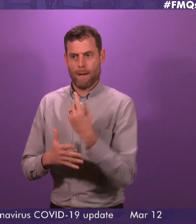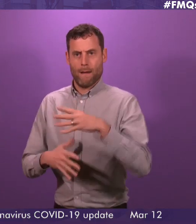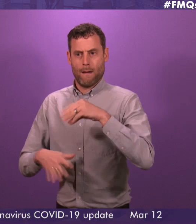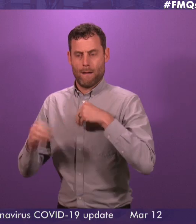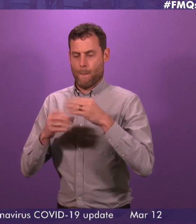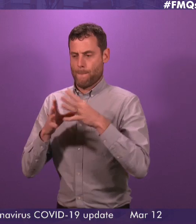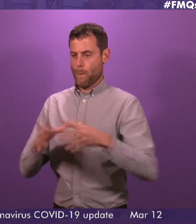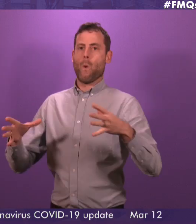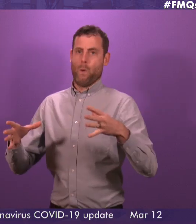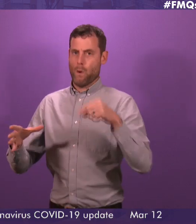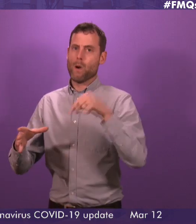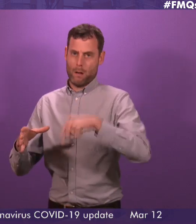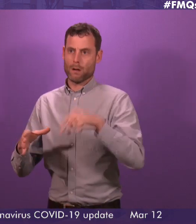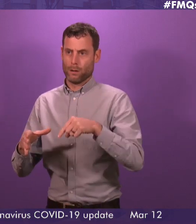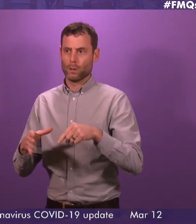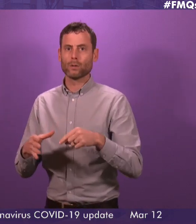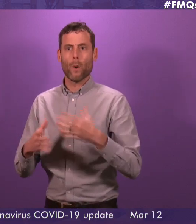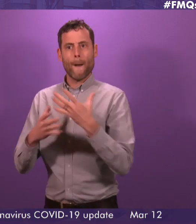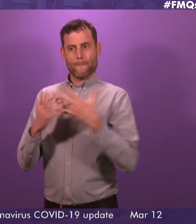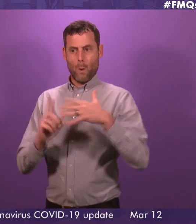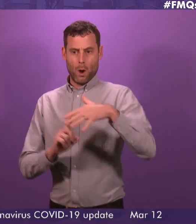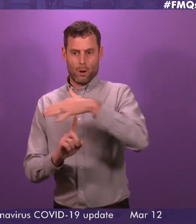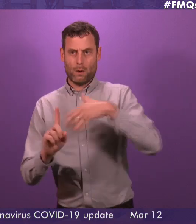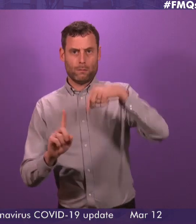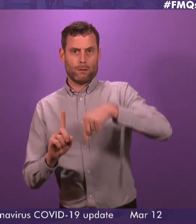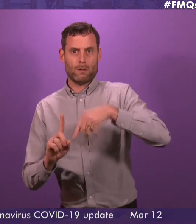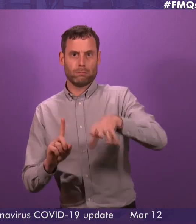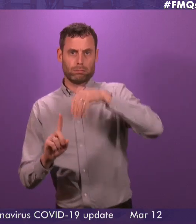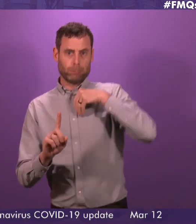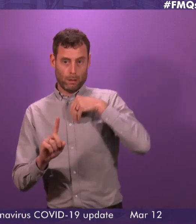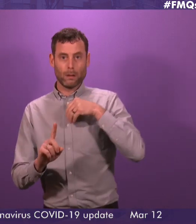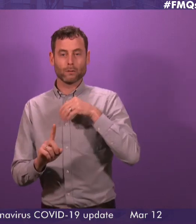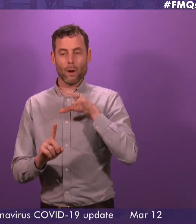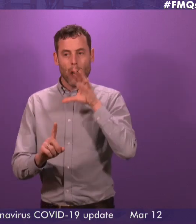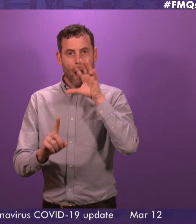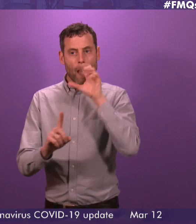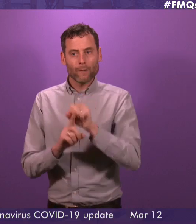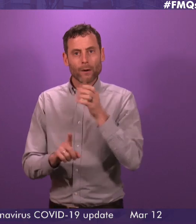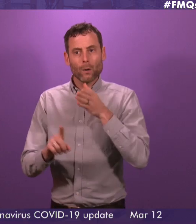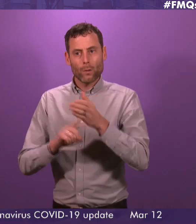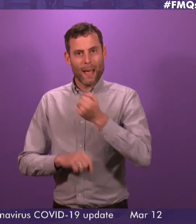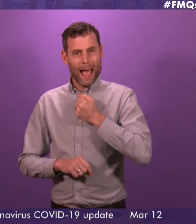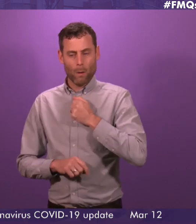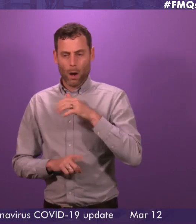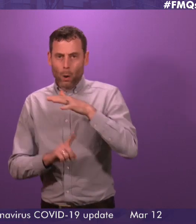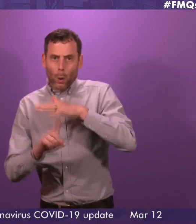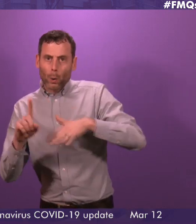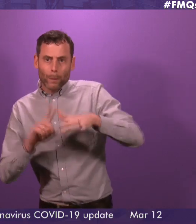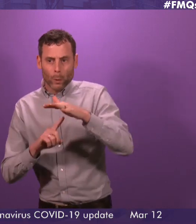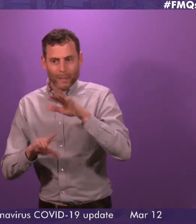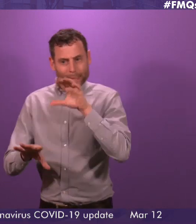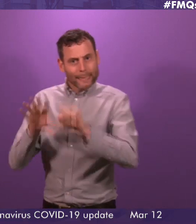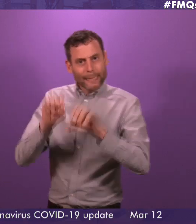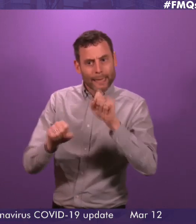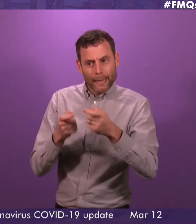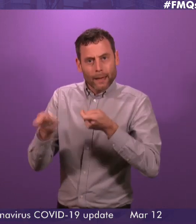and the emergence of community transmission identified through our community surveillance measures.